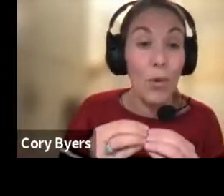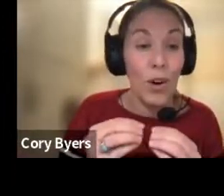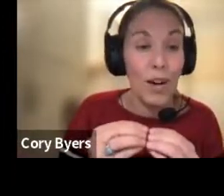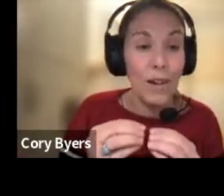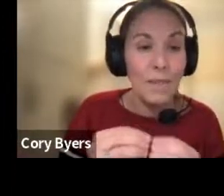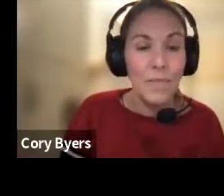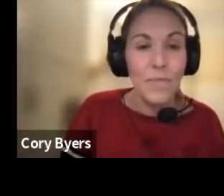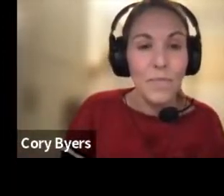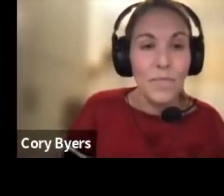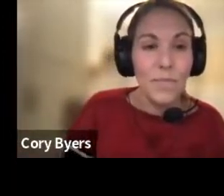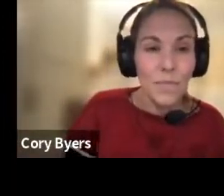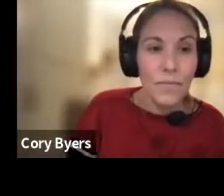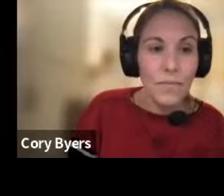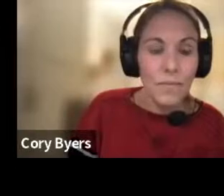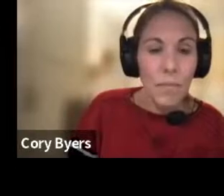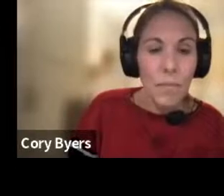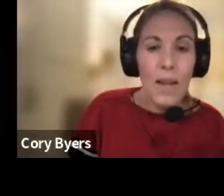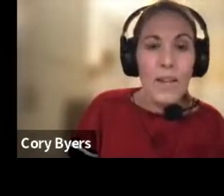like more.